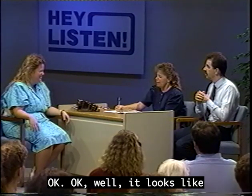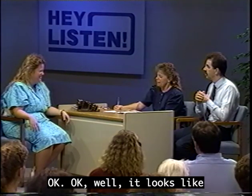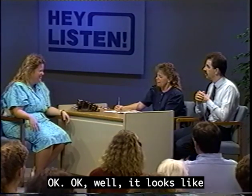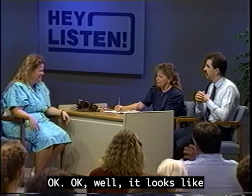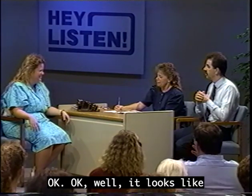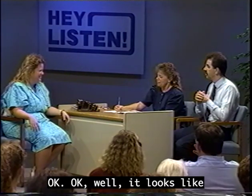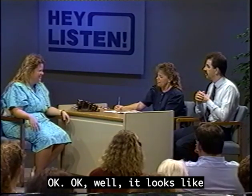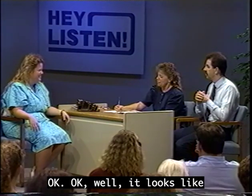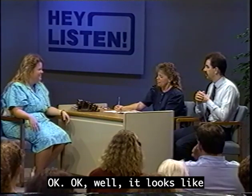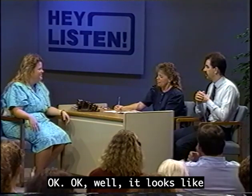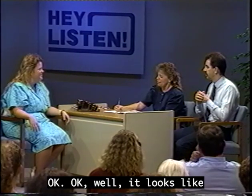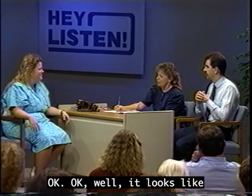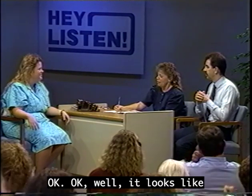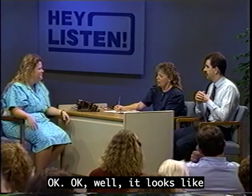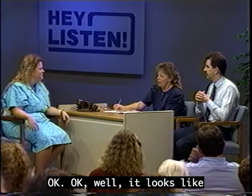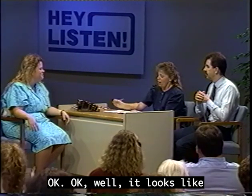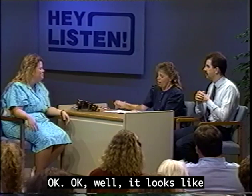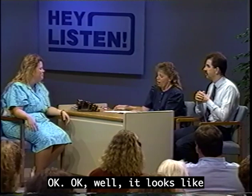Okay.